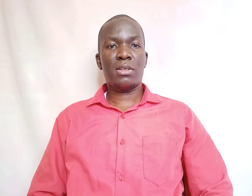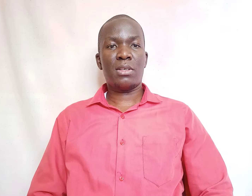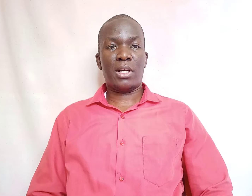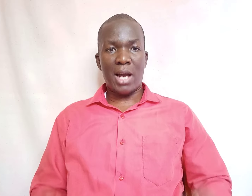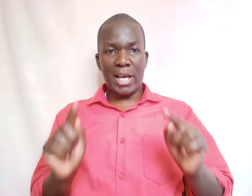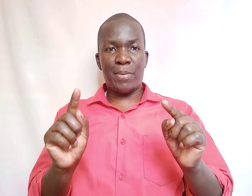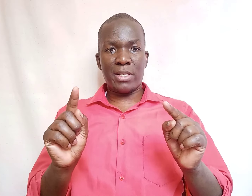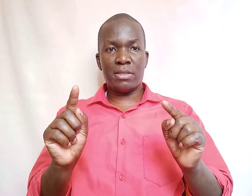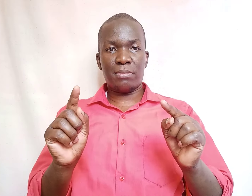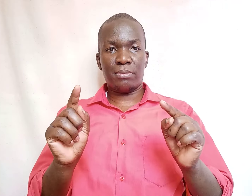I repeat.